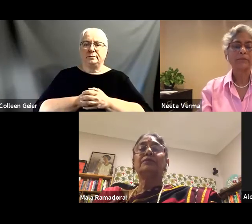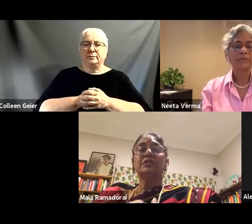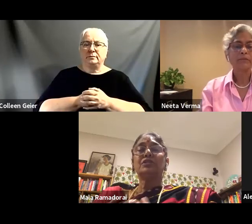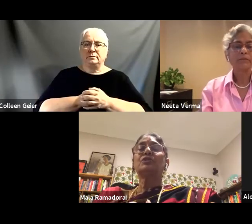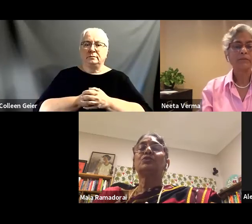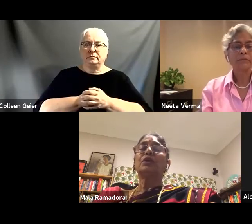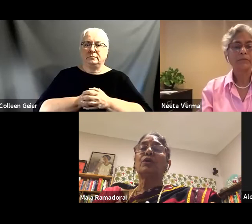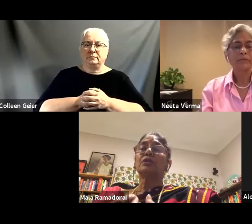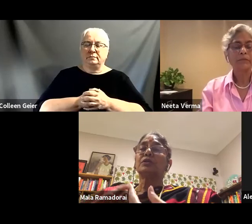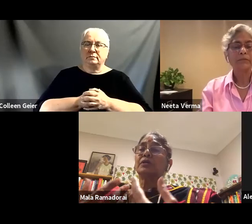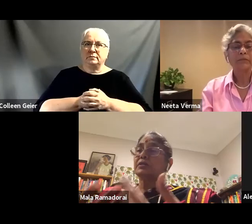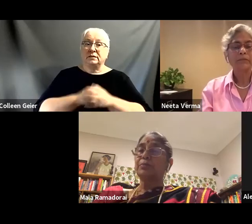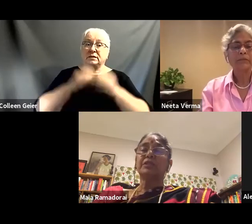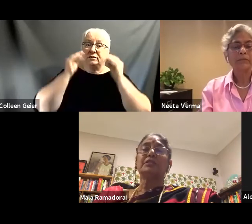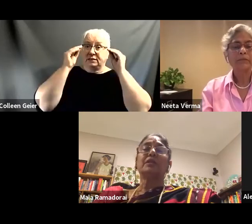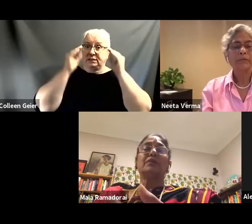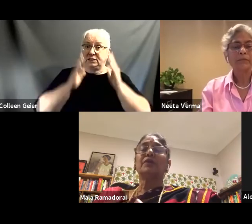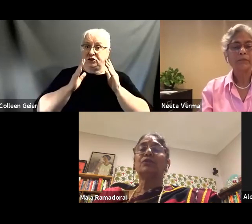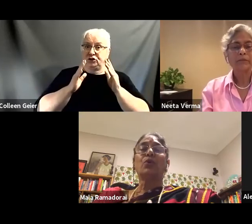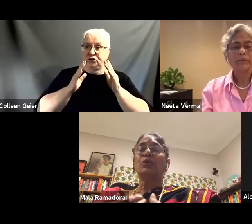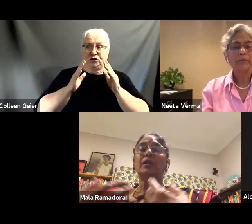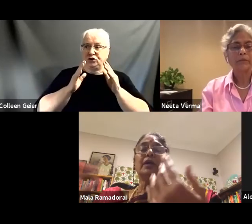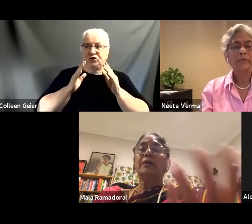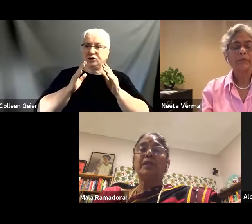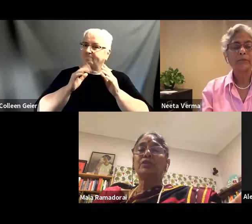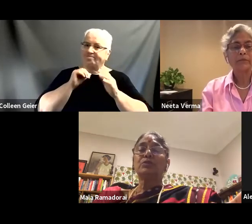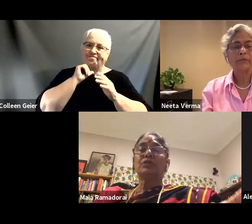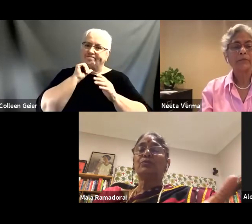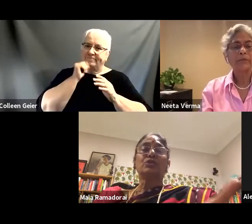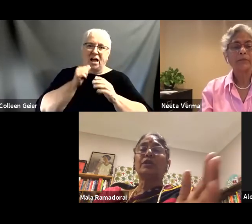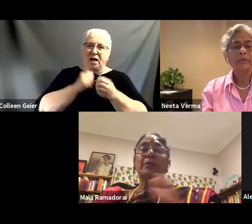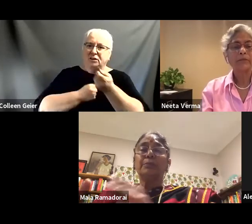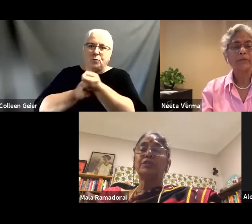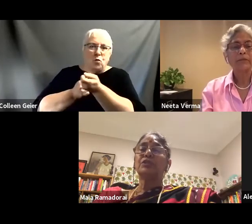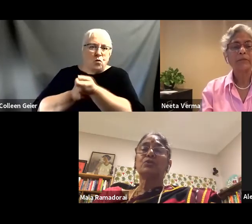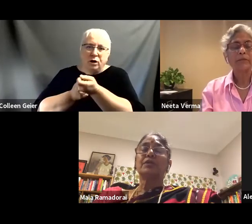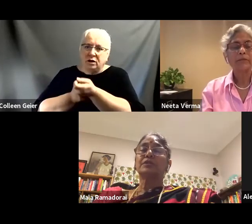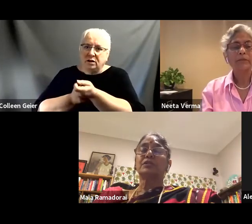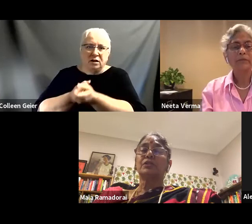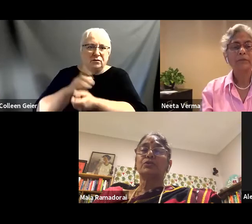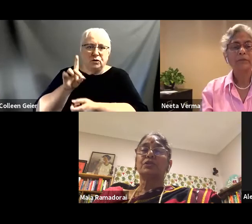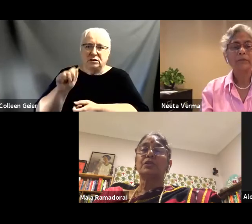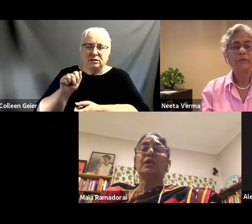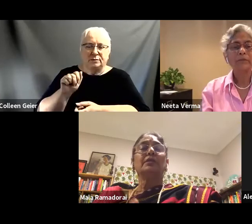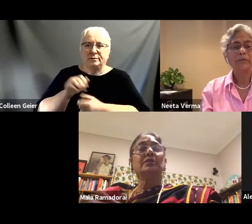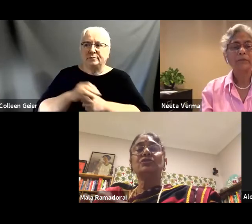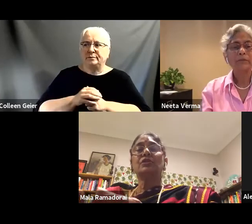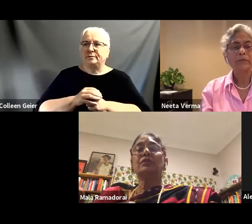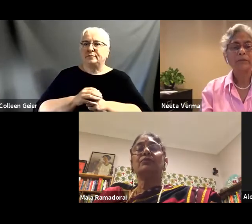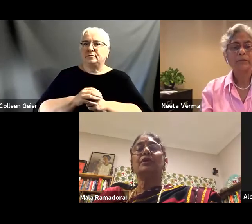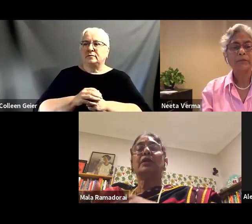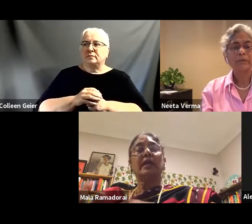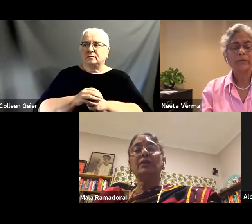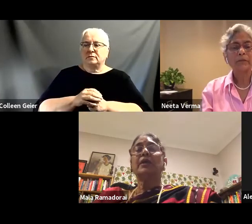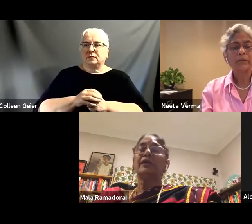if the teachers were not sympathetic, if the whole place was not empathetic towards the solution, these